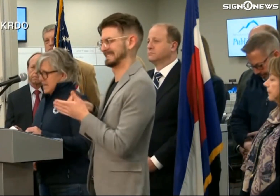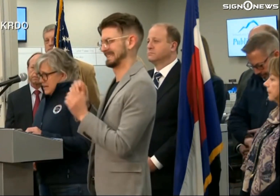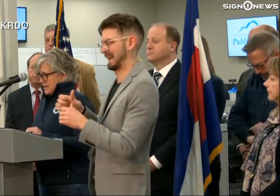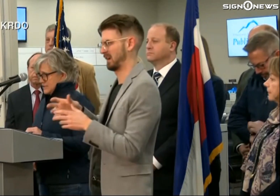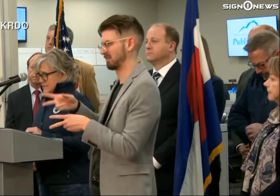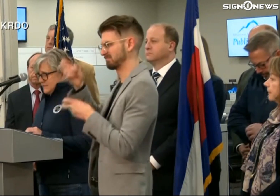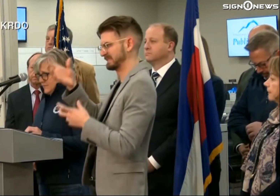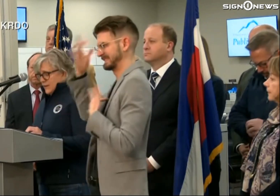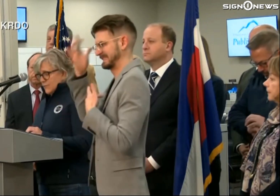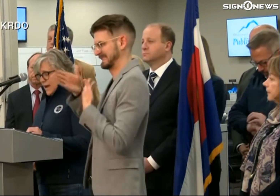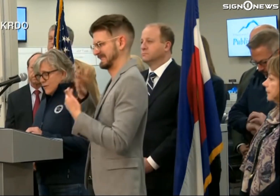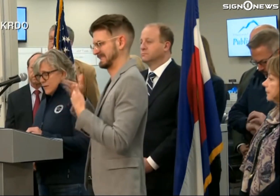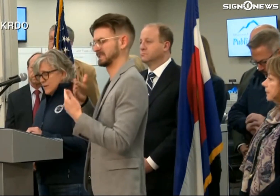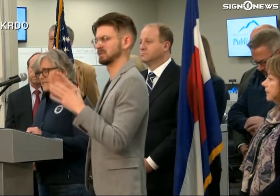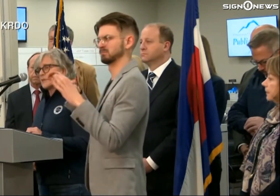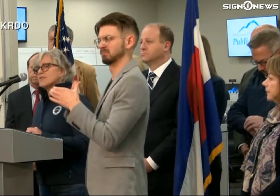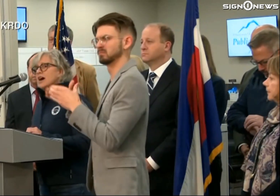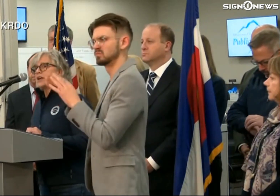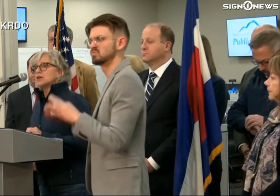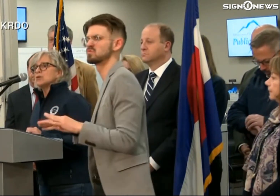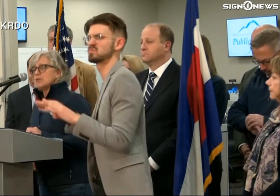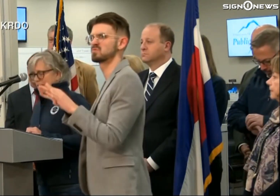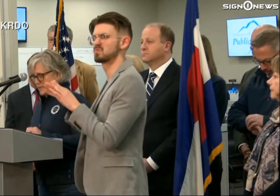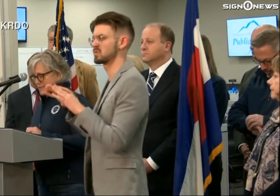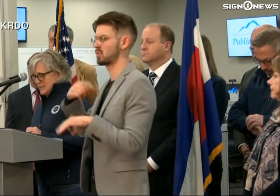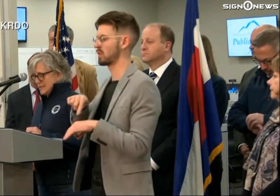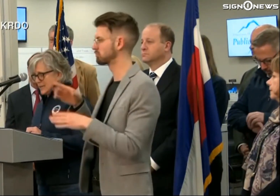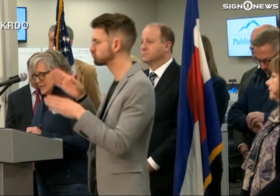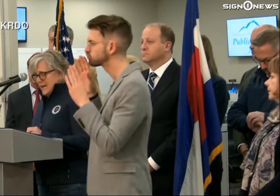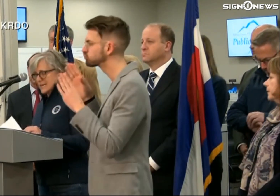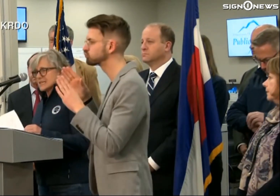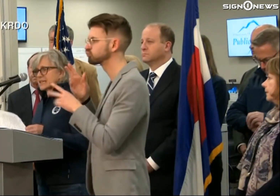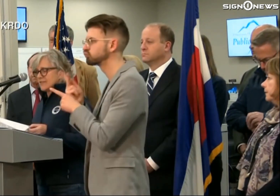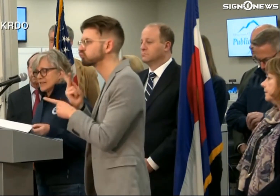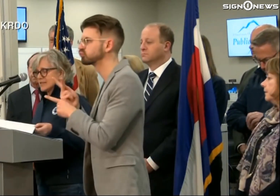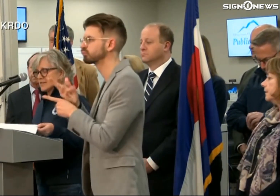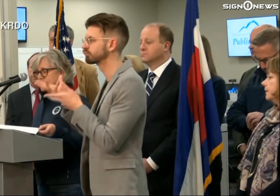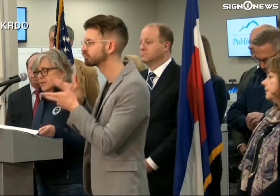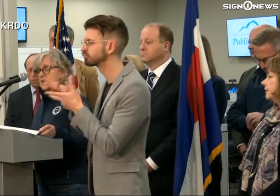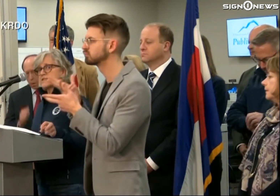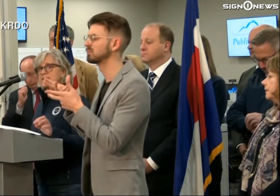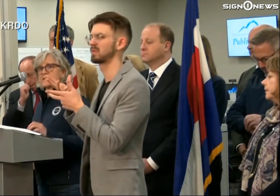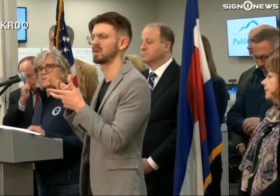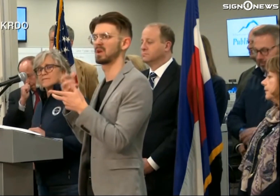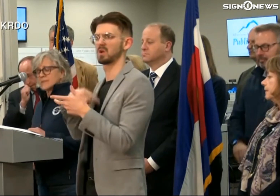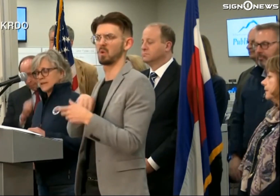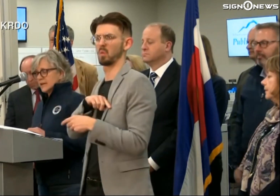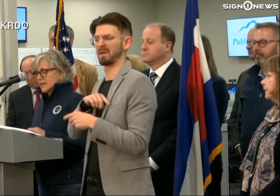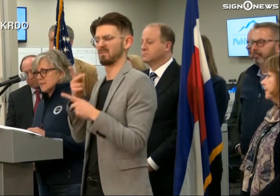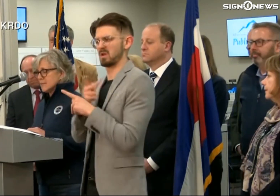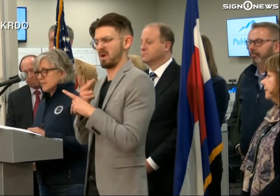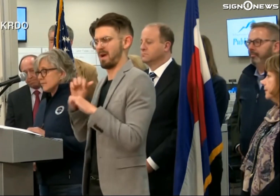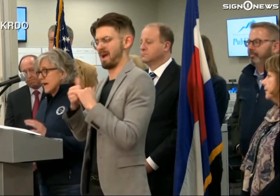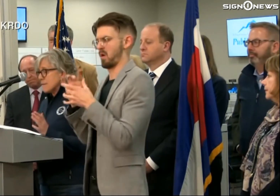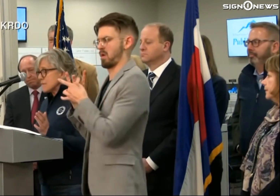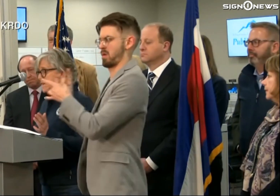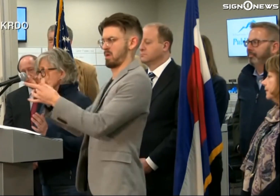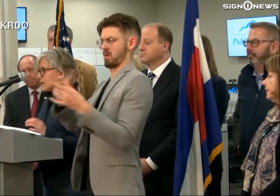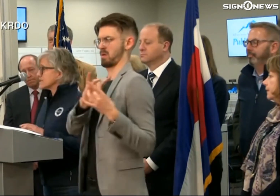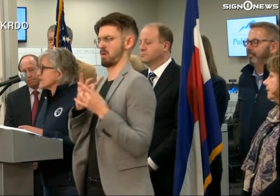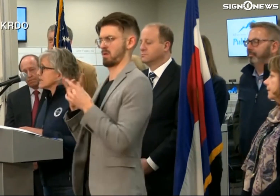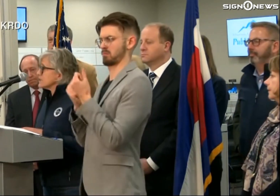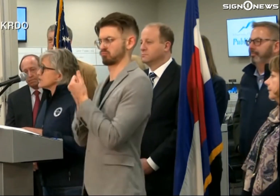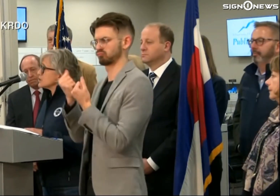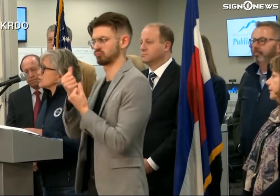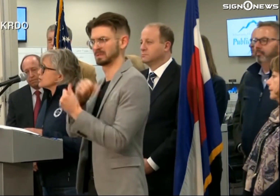community that cares. Rather, it means that we find new ways to connect in the face of this crisis. It might mean